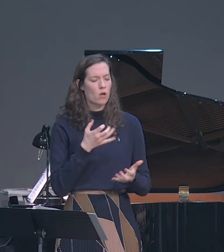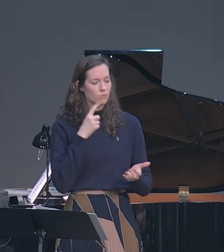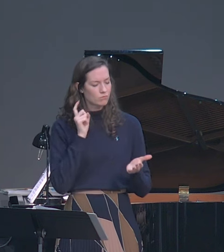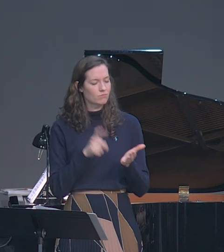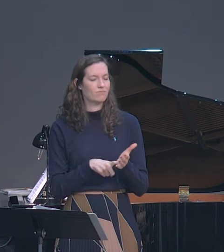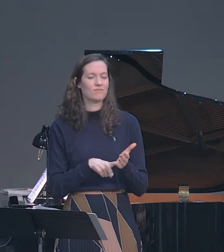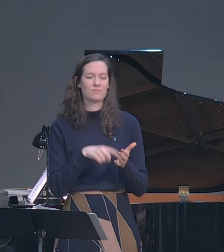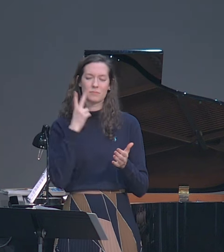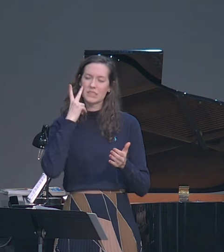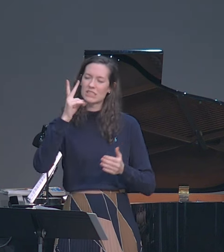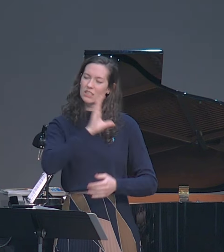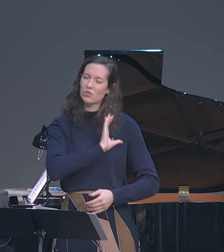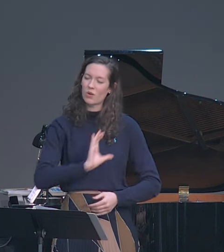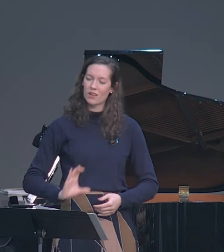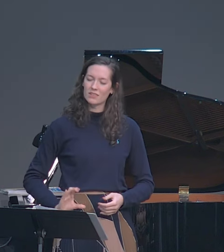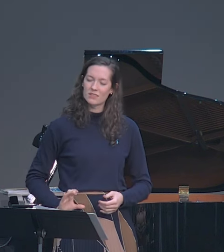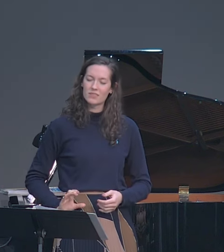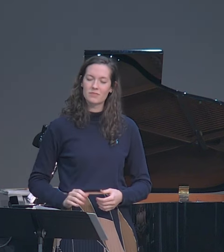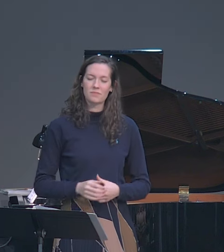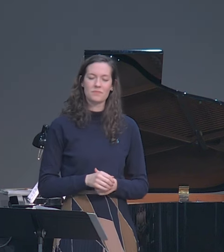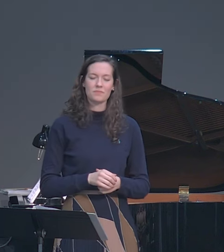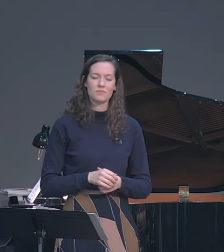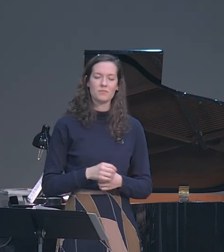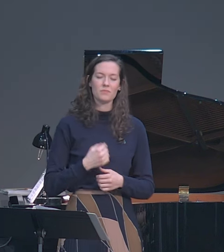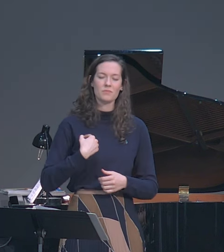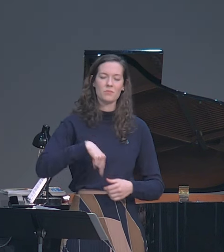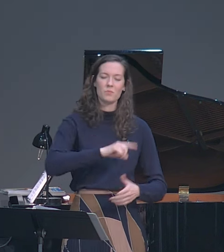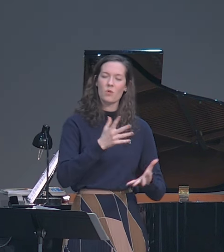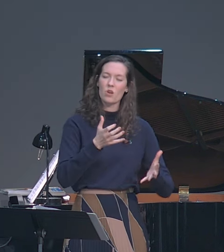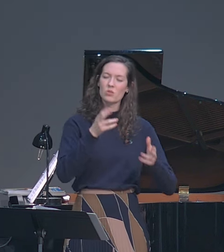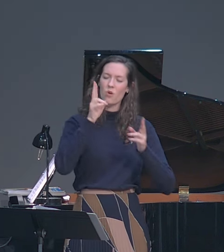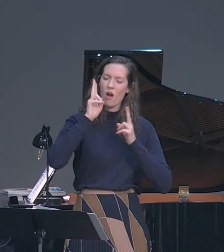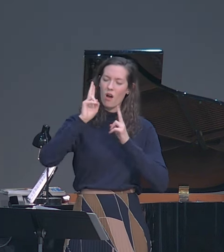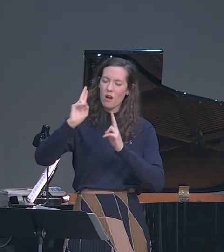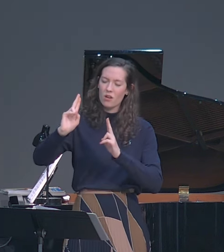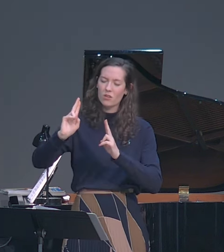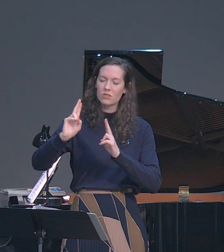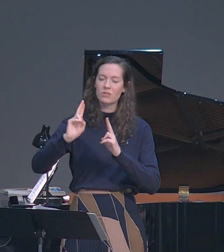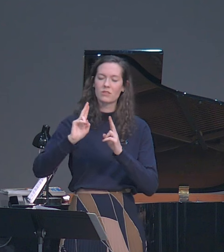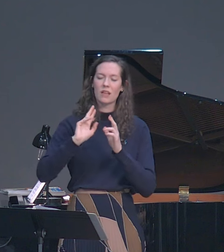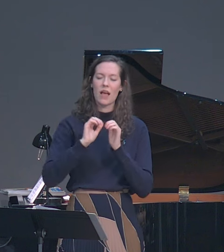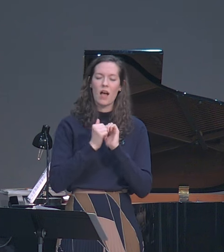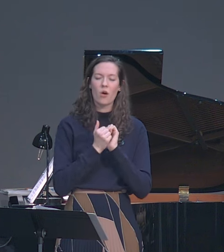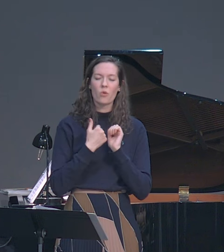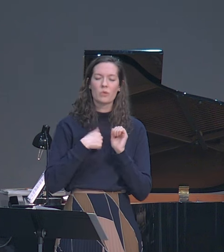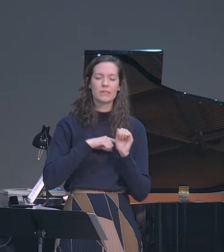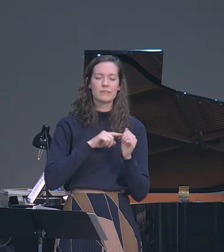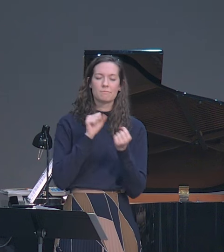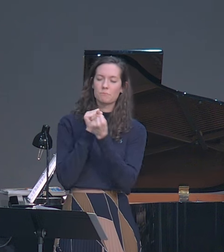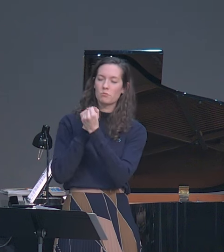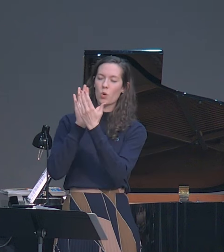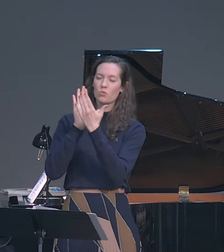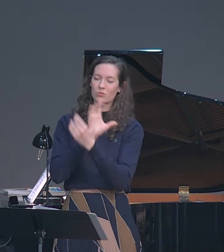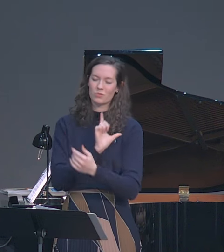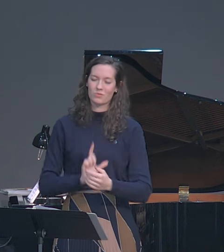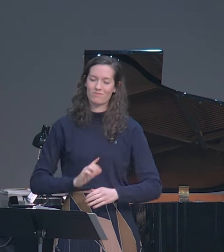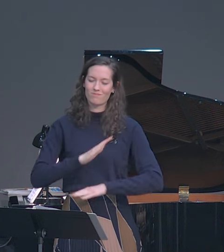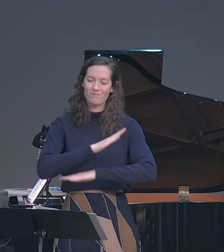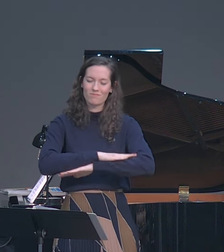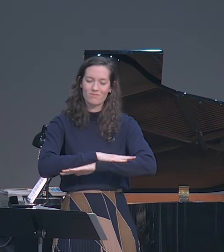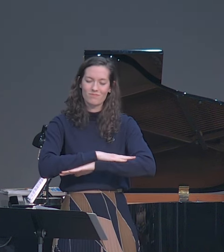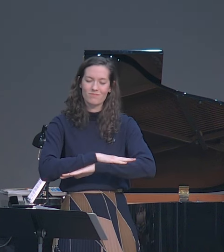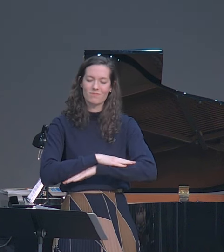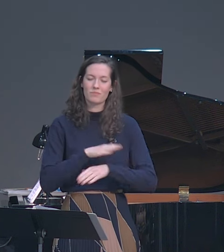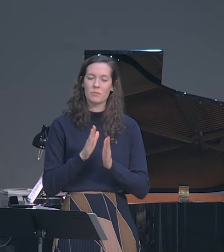Christ, and we want to honor you with the way that we approach communion. Would you be